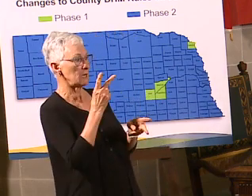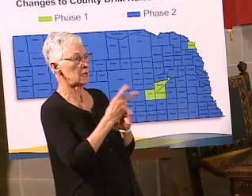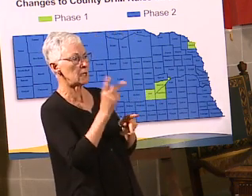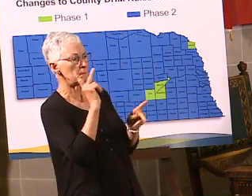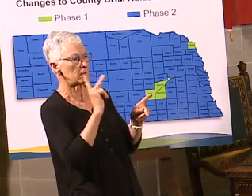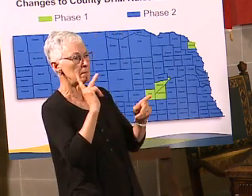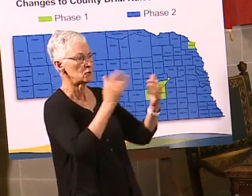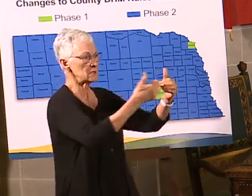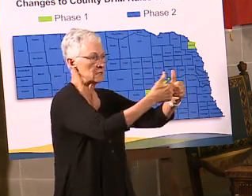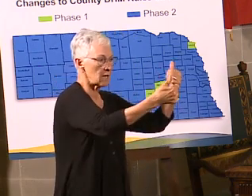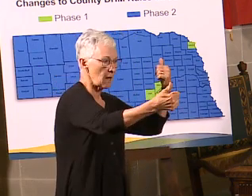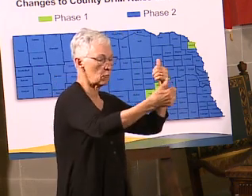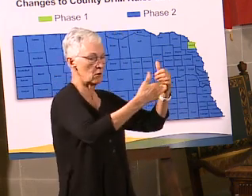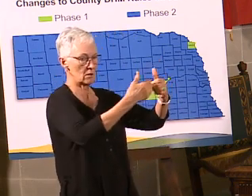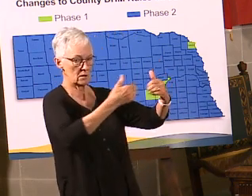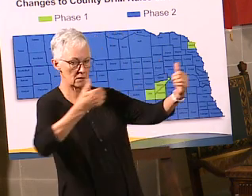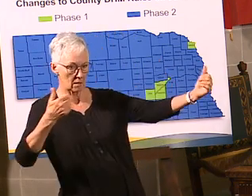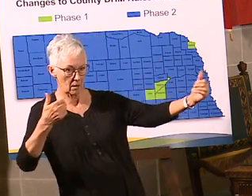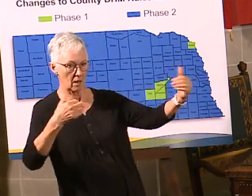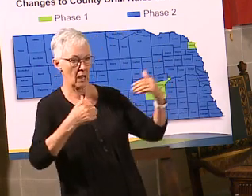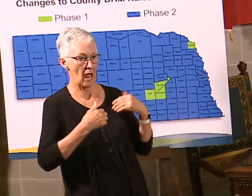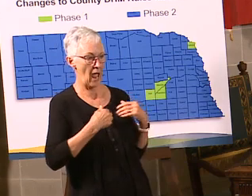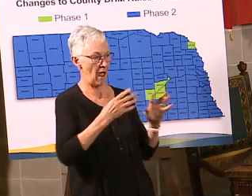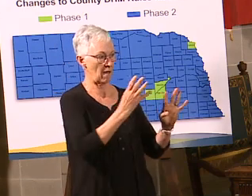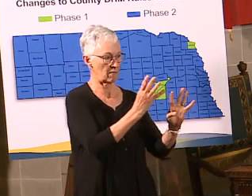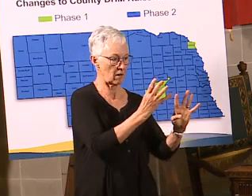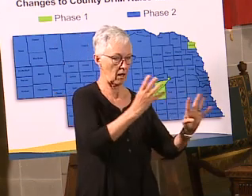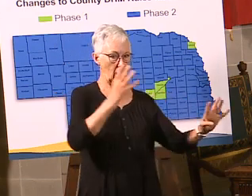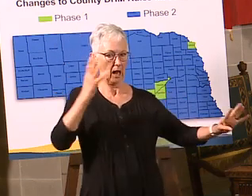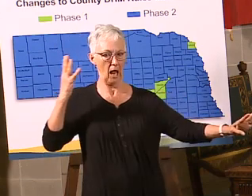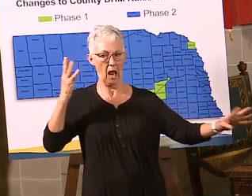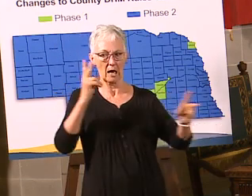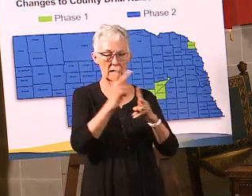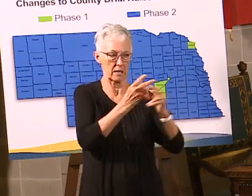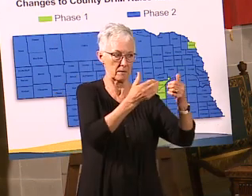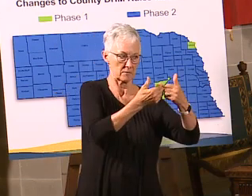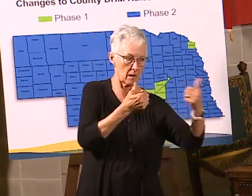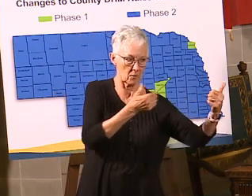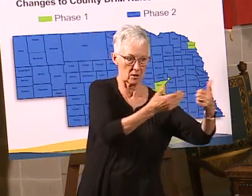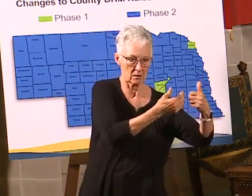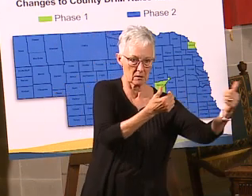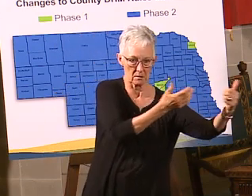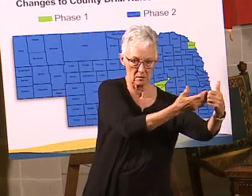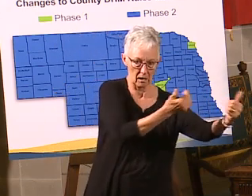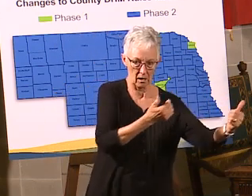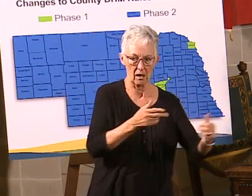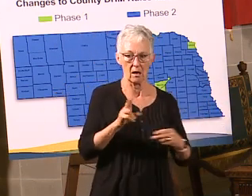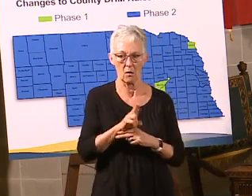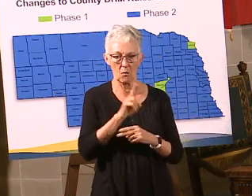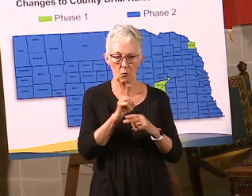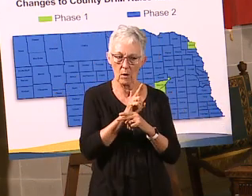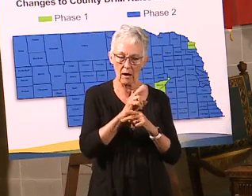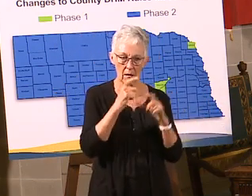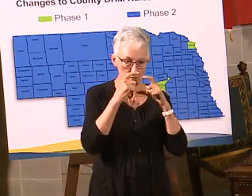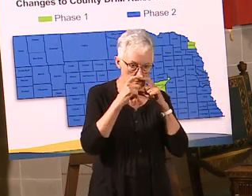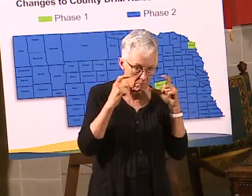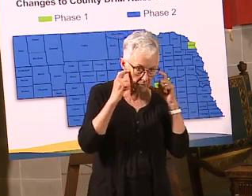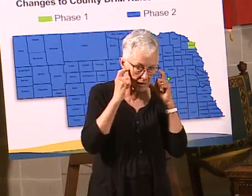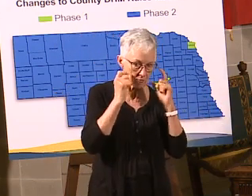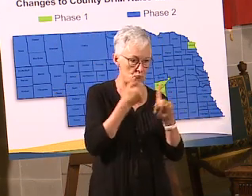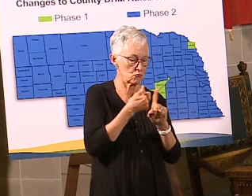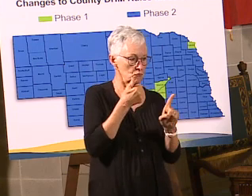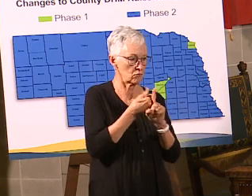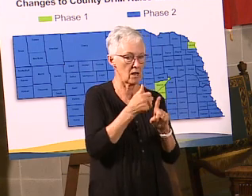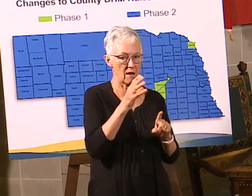keeping people 6 feet apart in that checkout line, wearing a mask yourself if you're going to have a yard sale, maybe having masks available